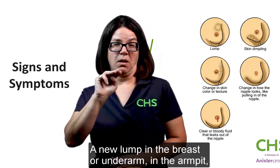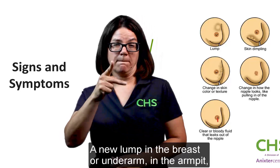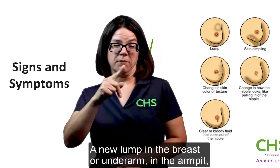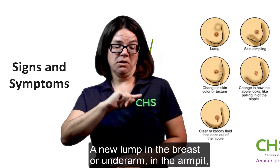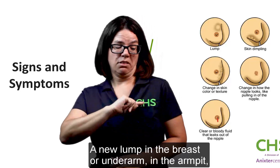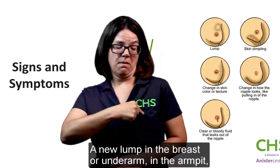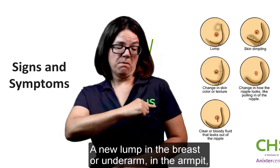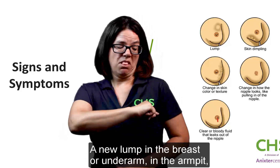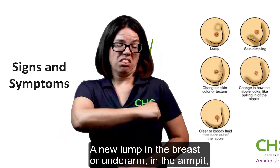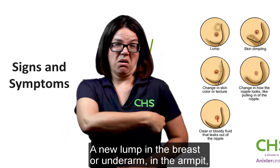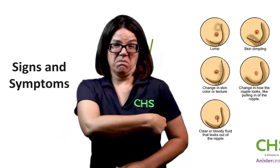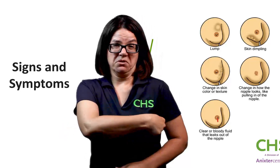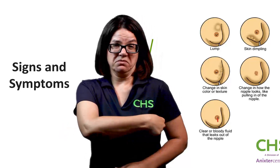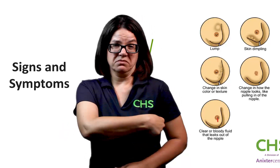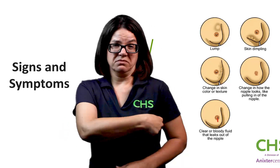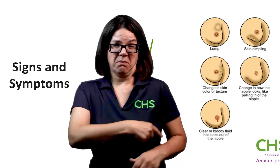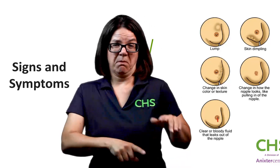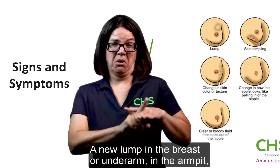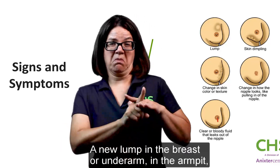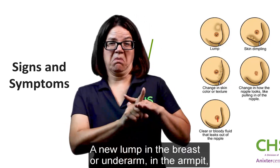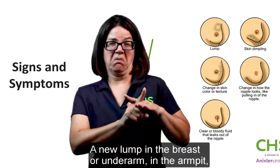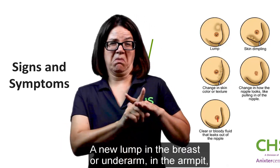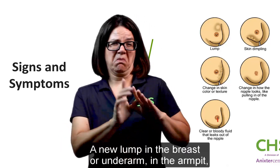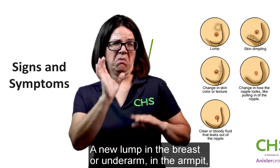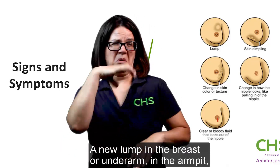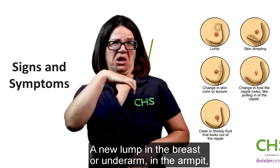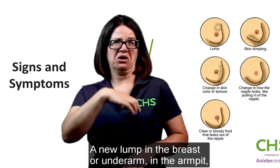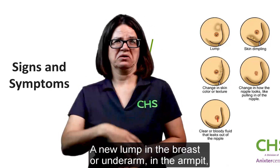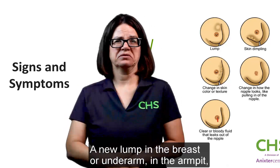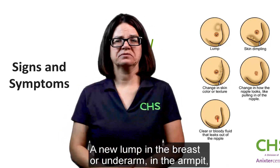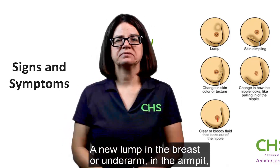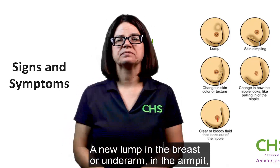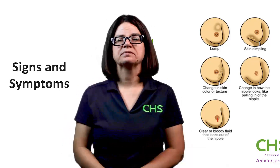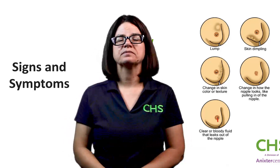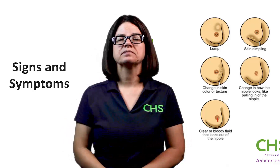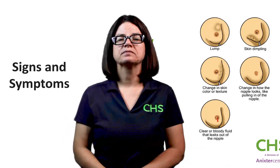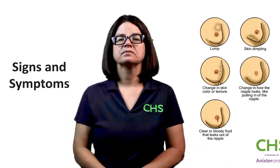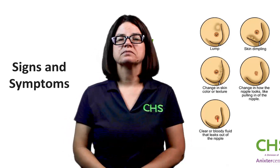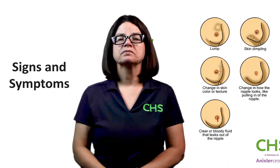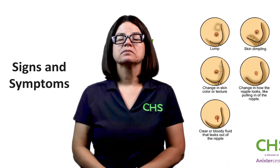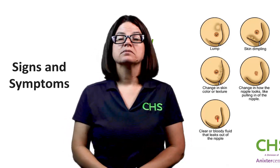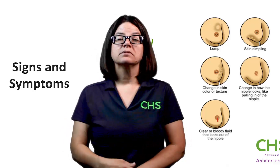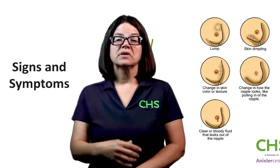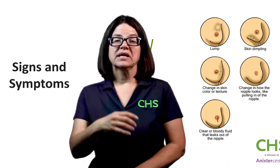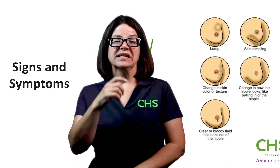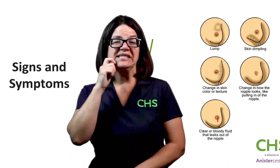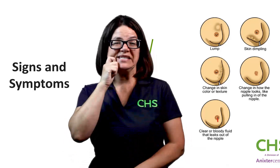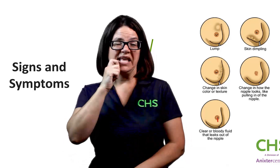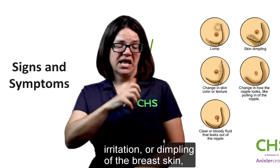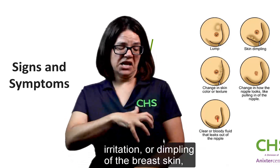breast or underarm, in the armpit,